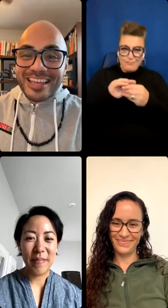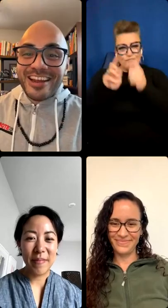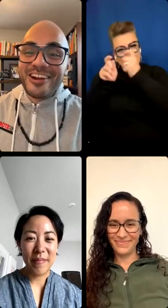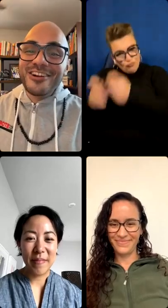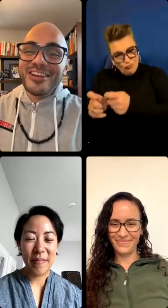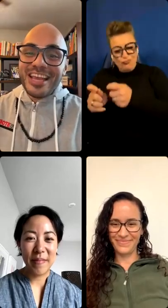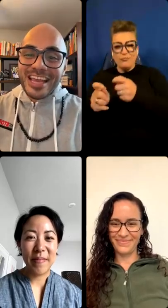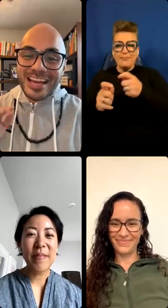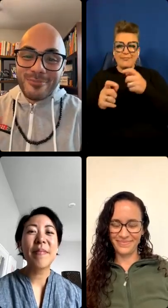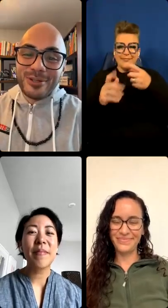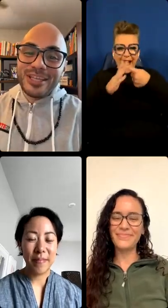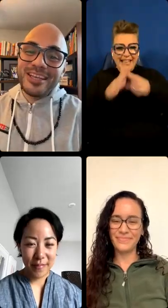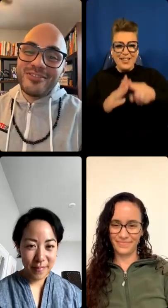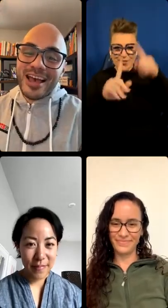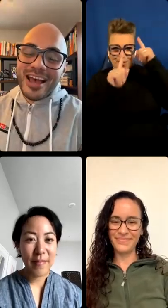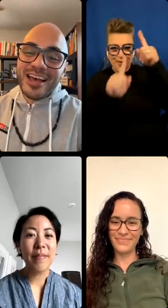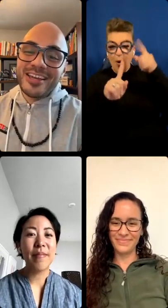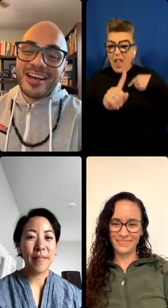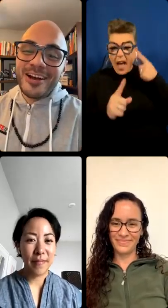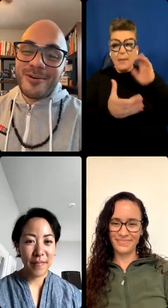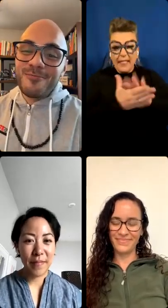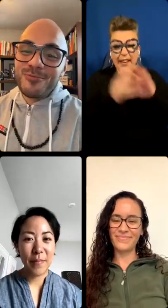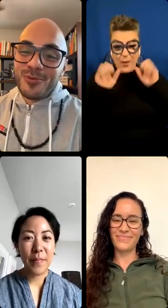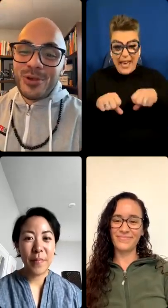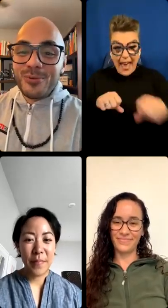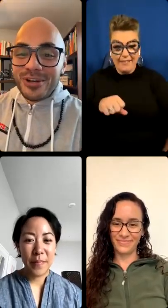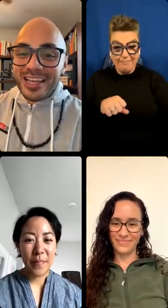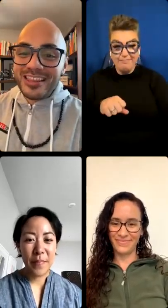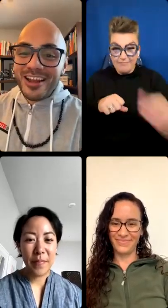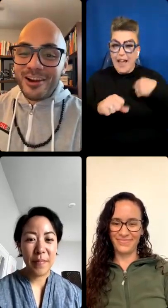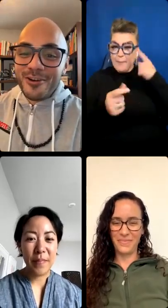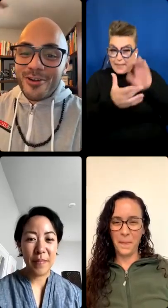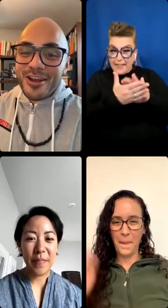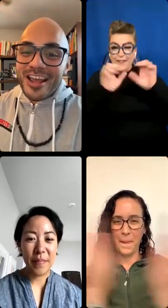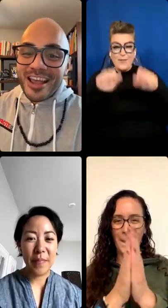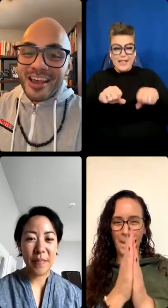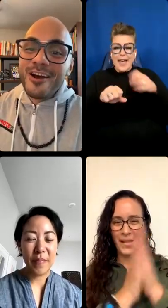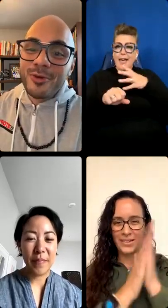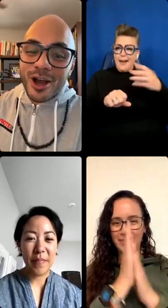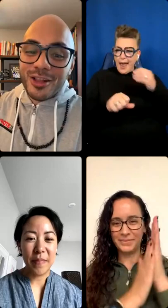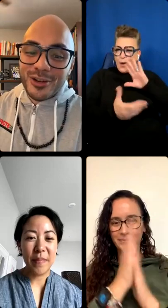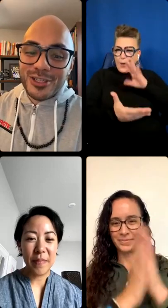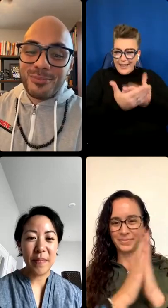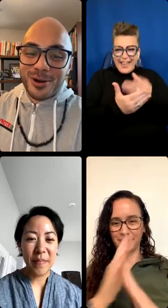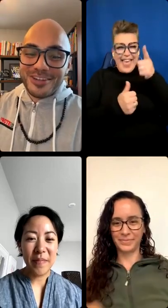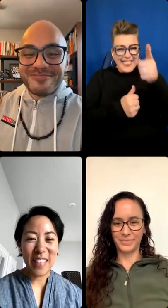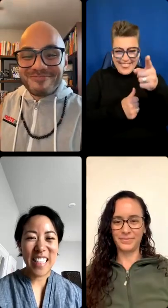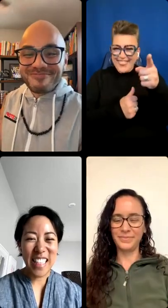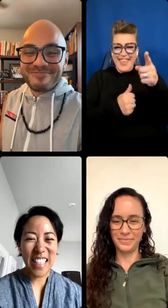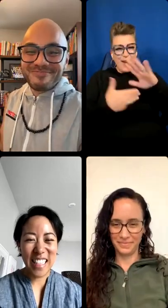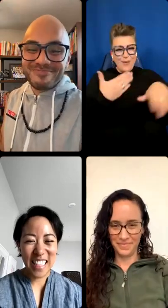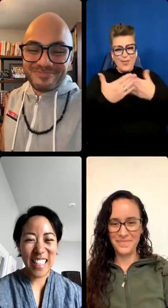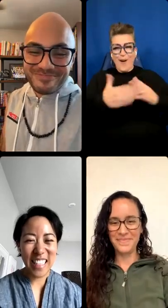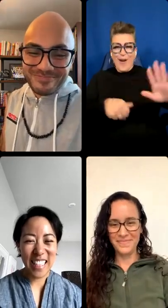can get there, and I believe that we will get there. All of your support.